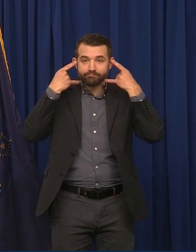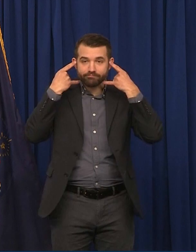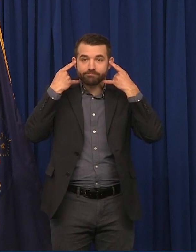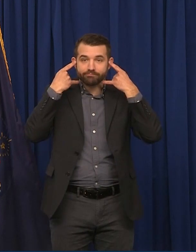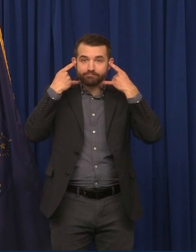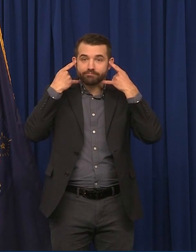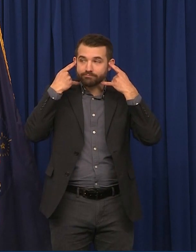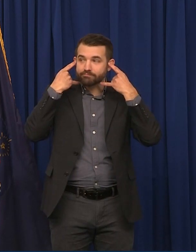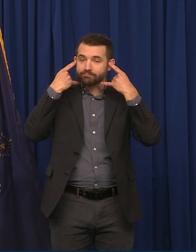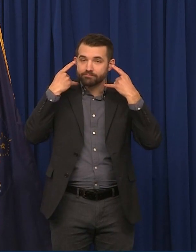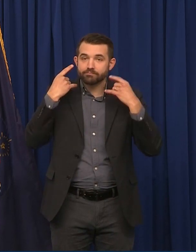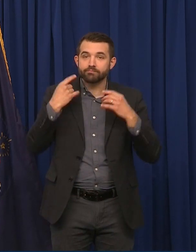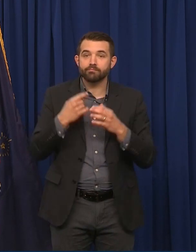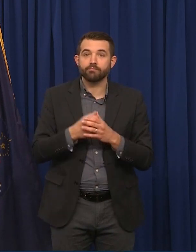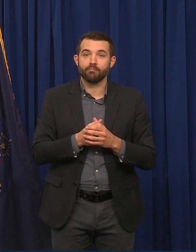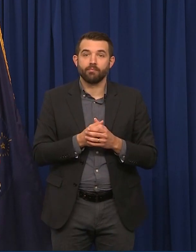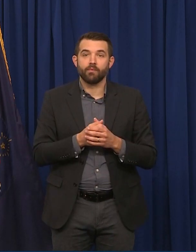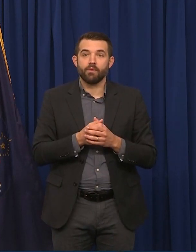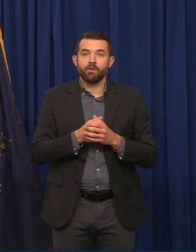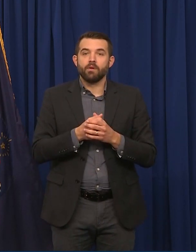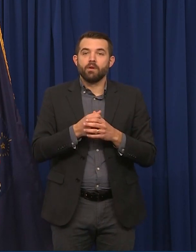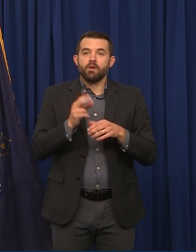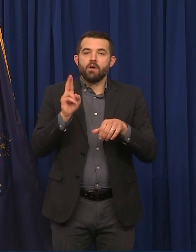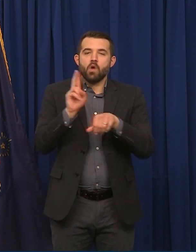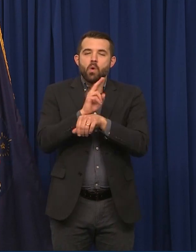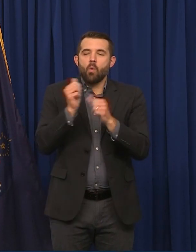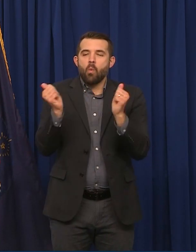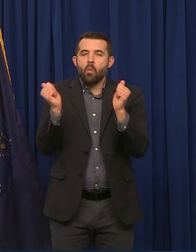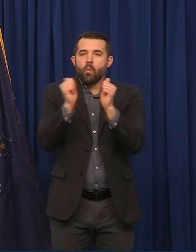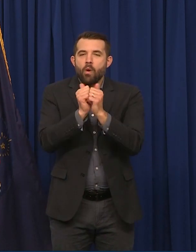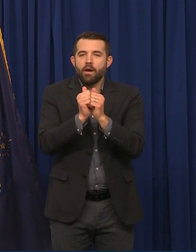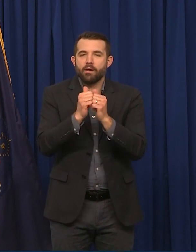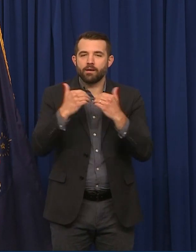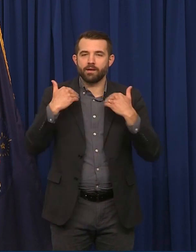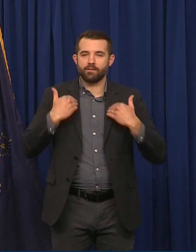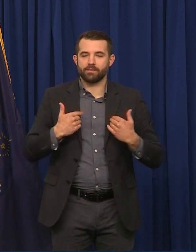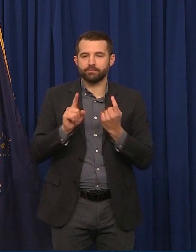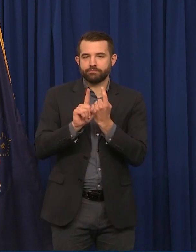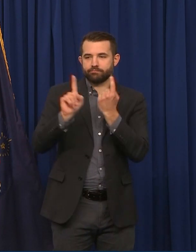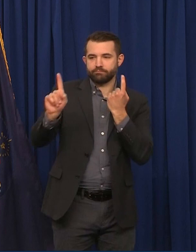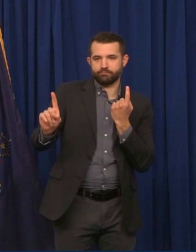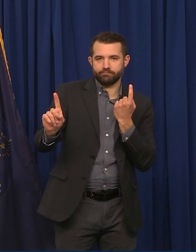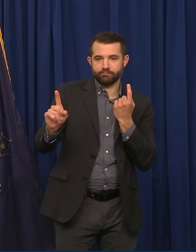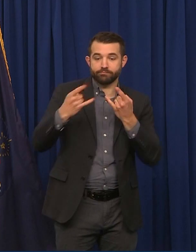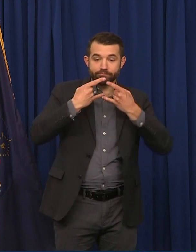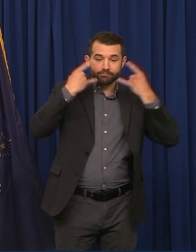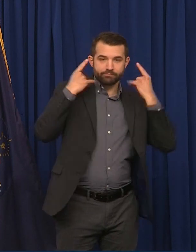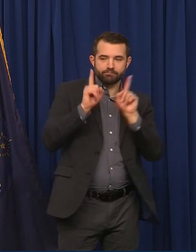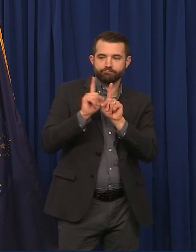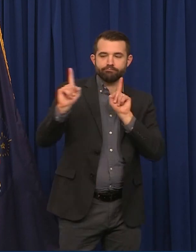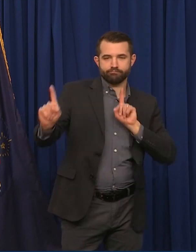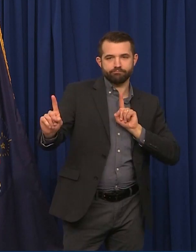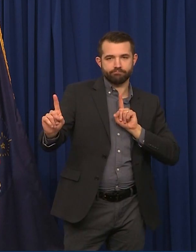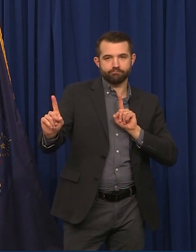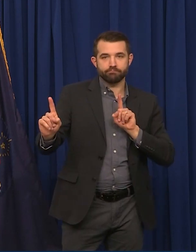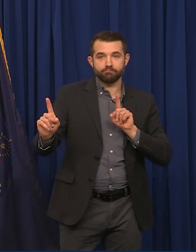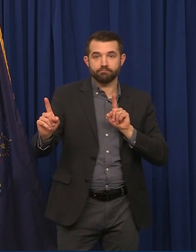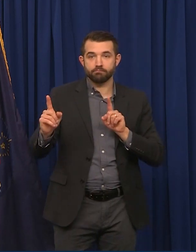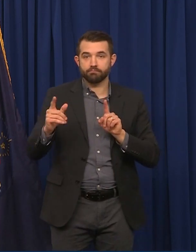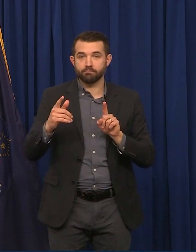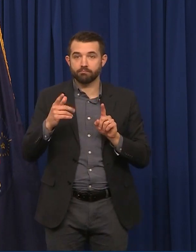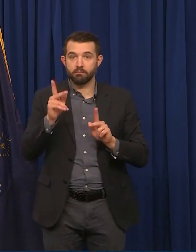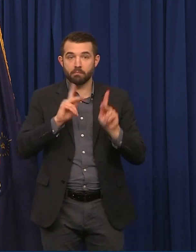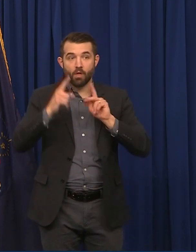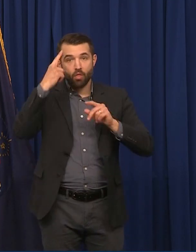place of, the existing physical distancing recommendations, requirements that Governor Mills has put into place. A